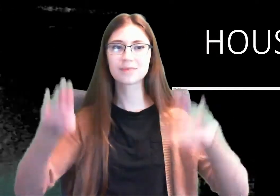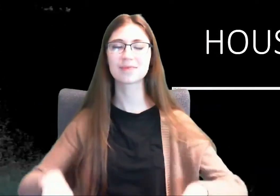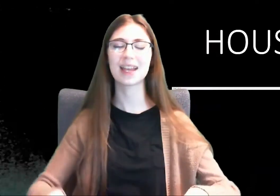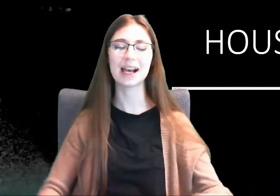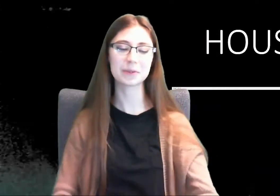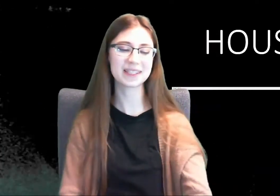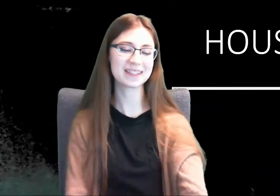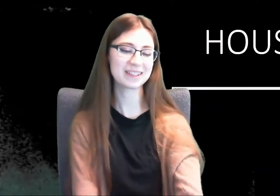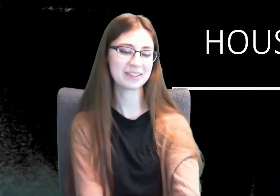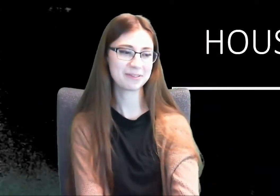House.